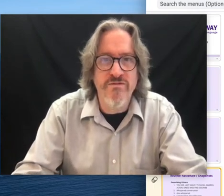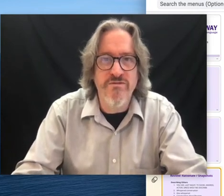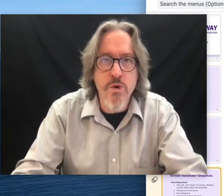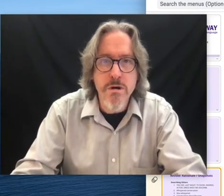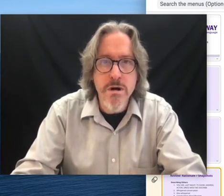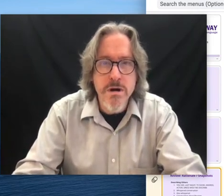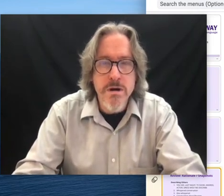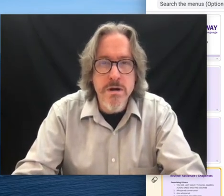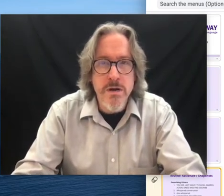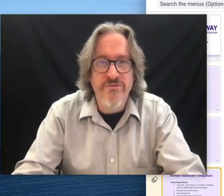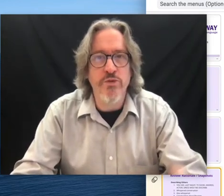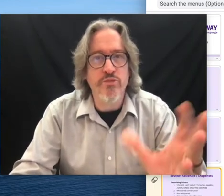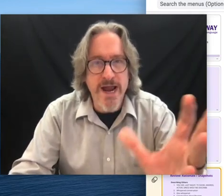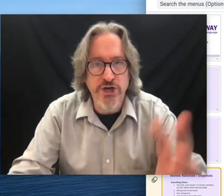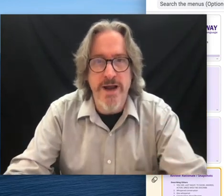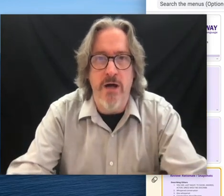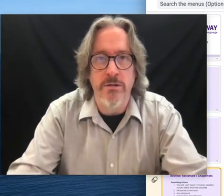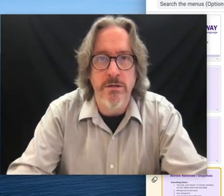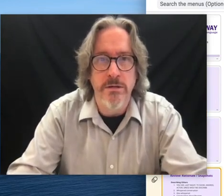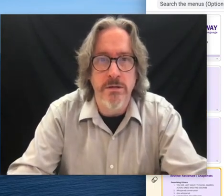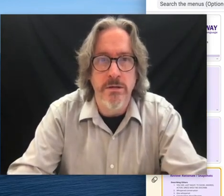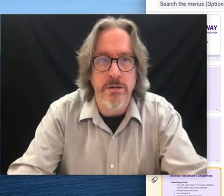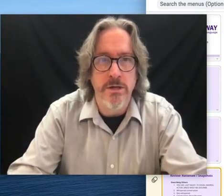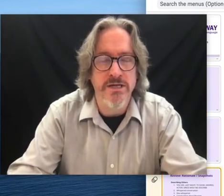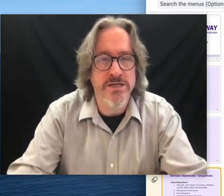So for the rationale,